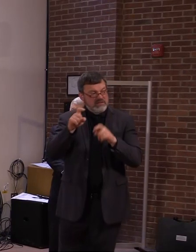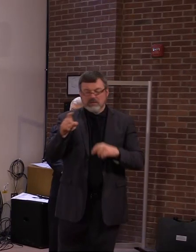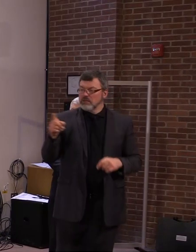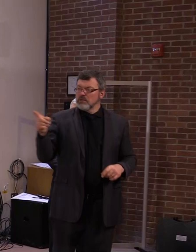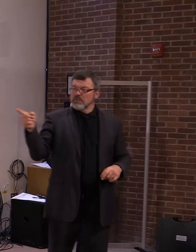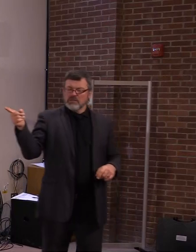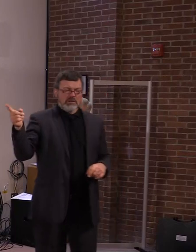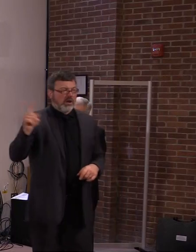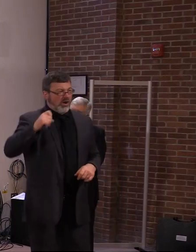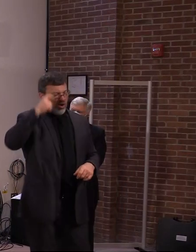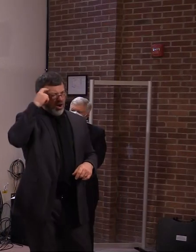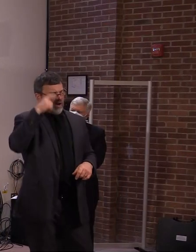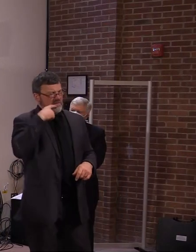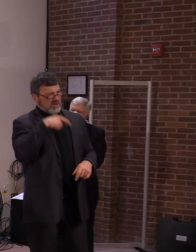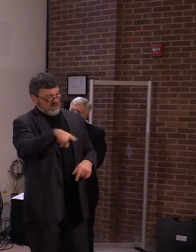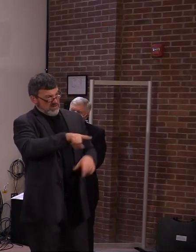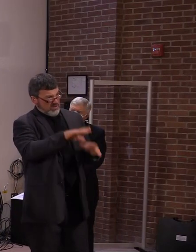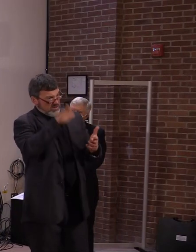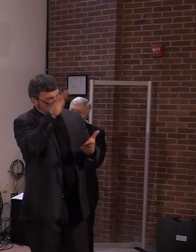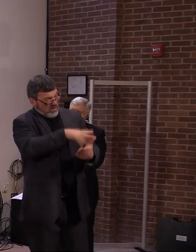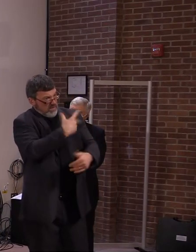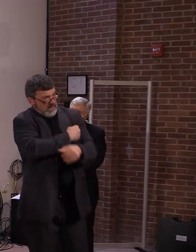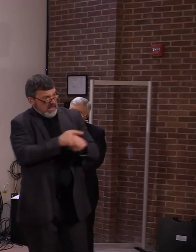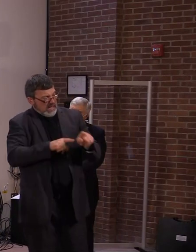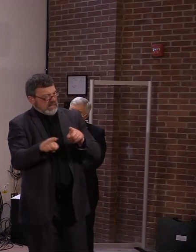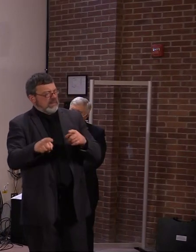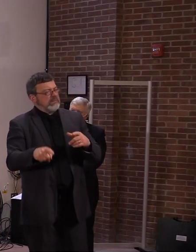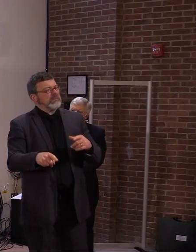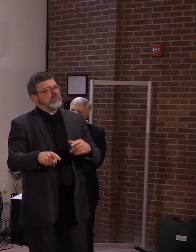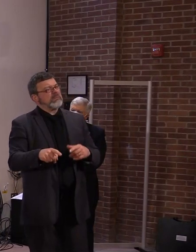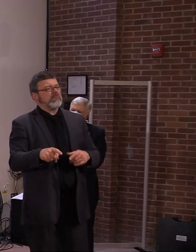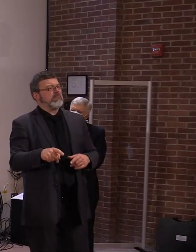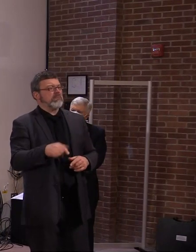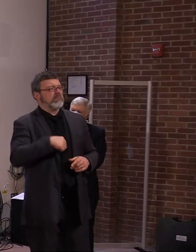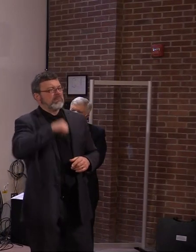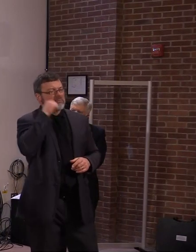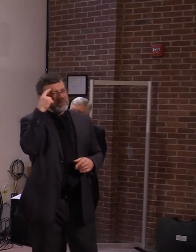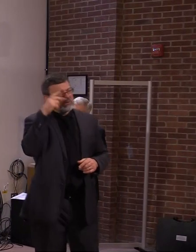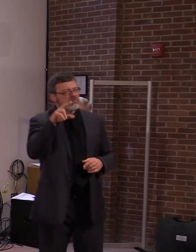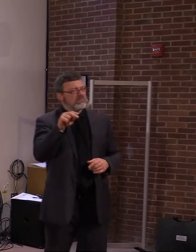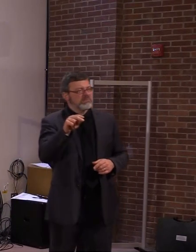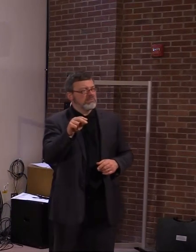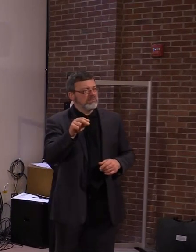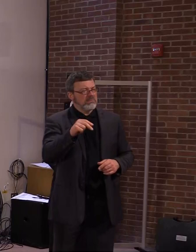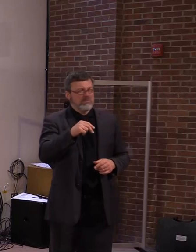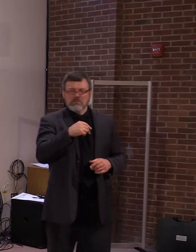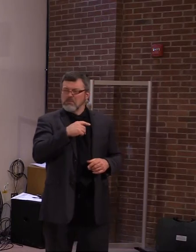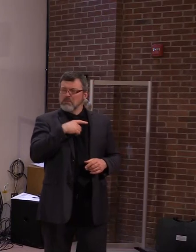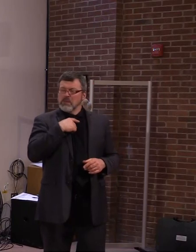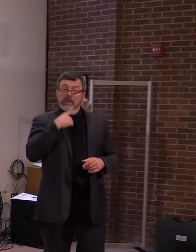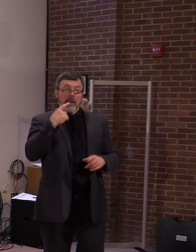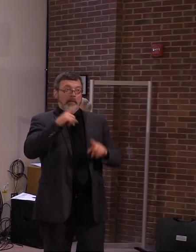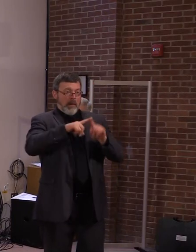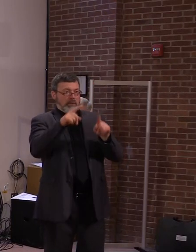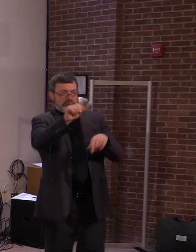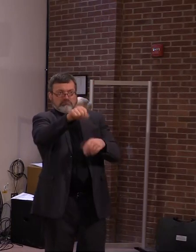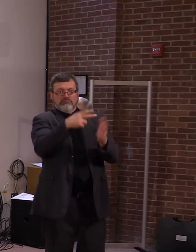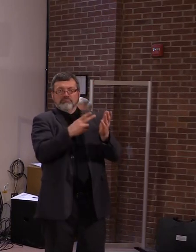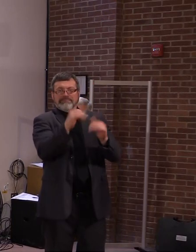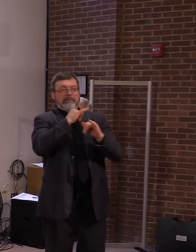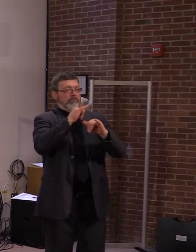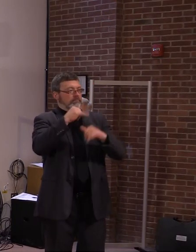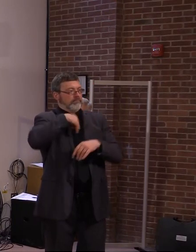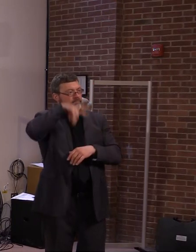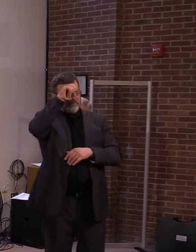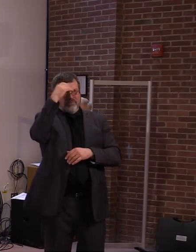does, you know, it's confounding in some respects. But when you think about the number of cases, as I said